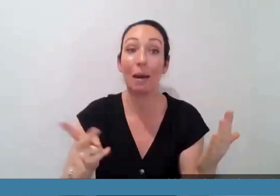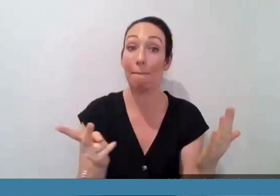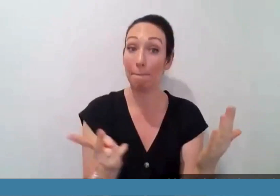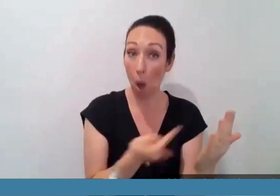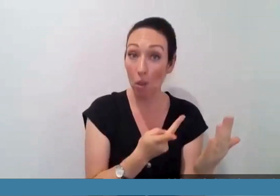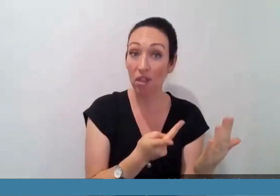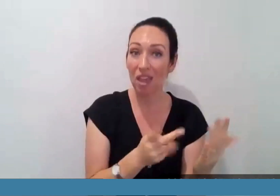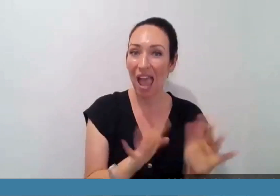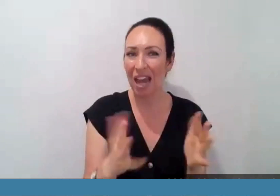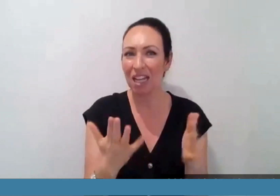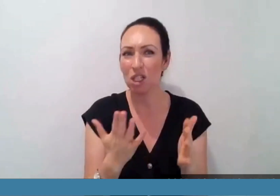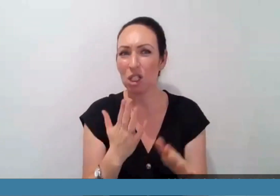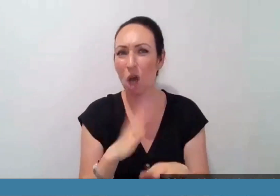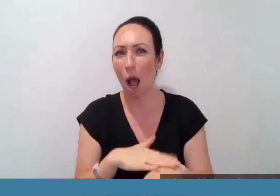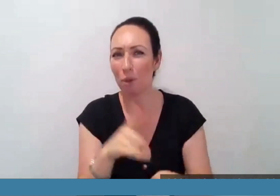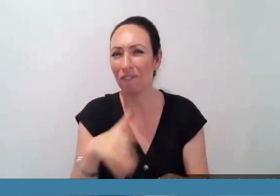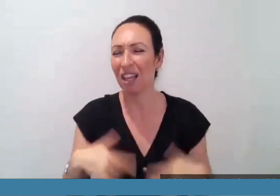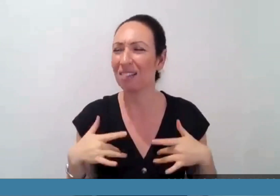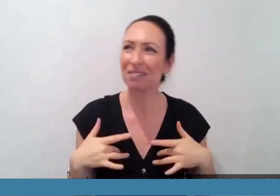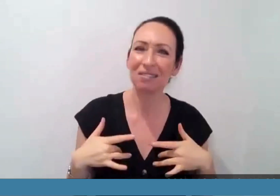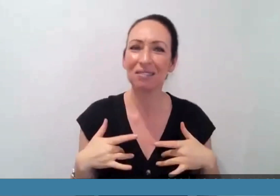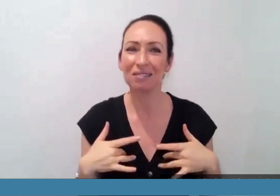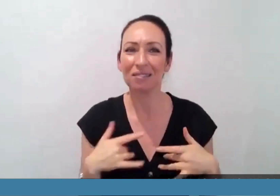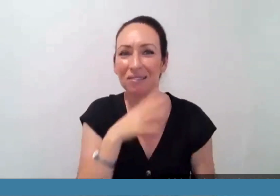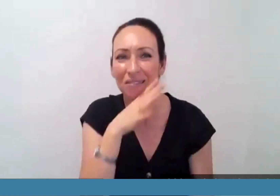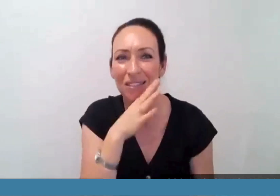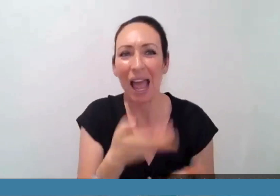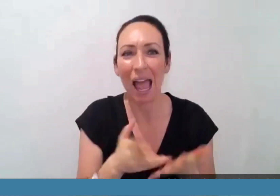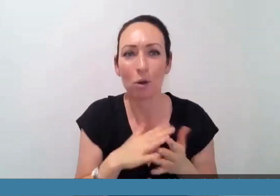you're sort of unsure of how to proceed.